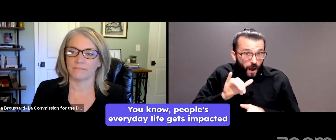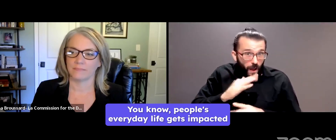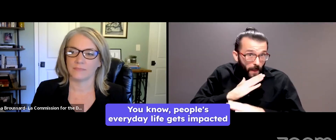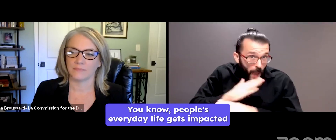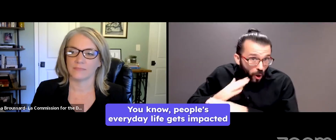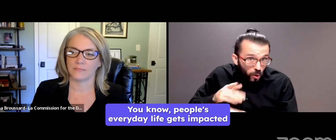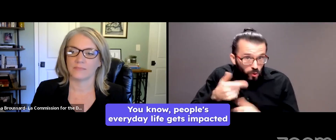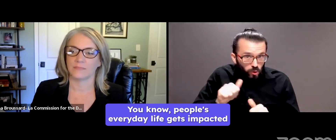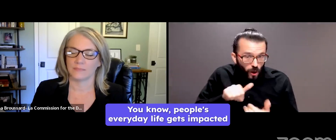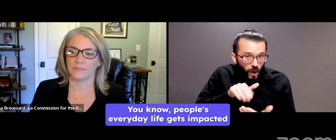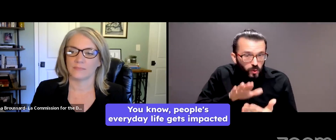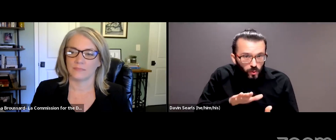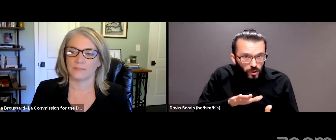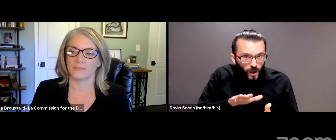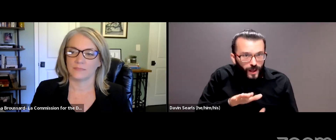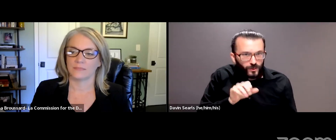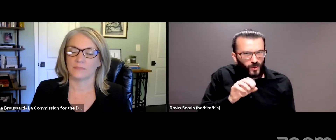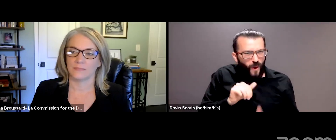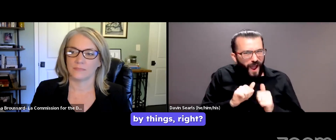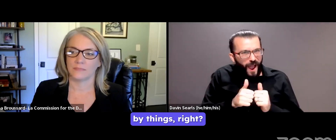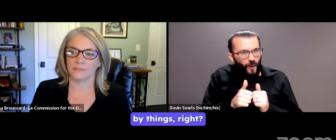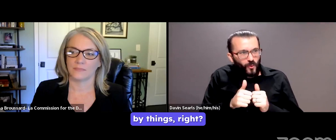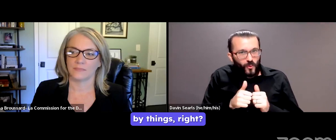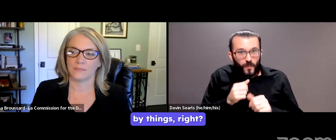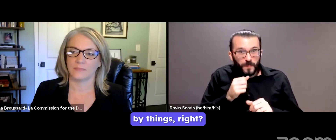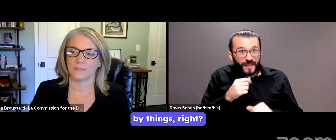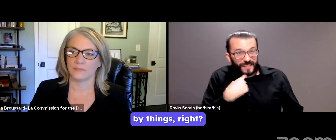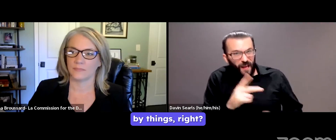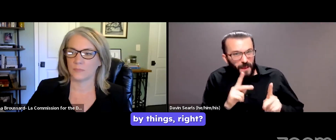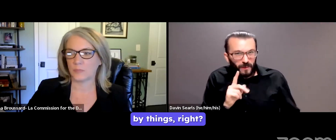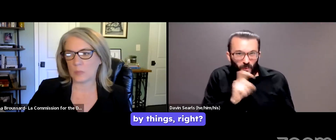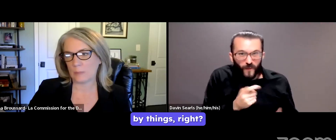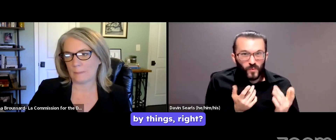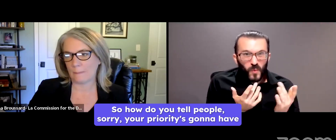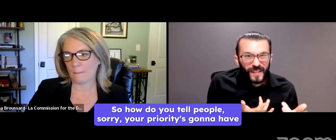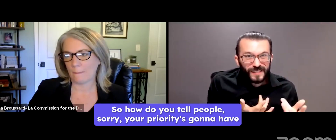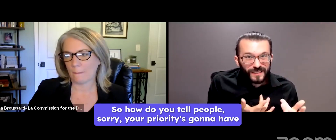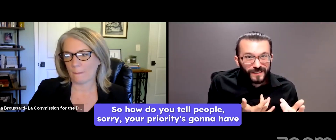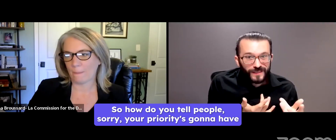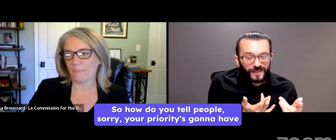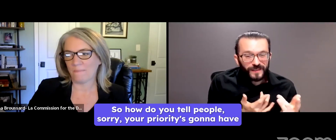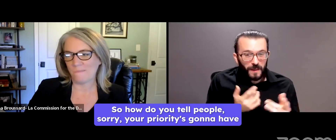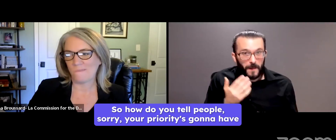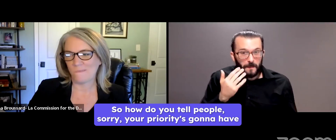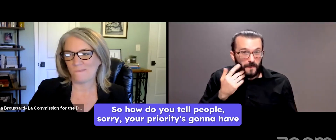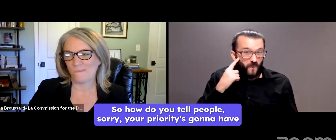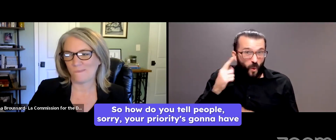People's everyday life gets impacted by things, right? So how do you tell people, sorry,